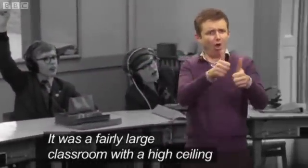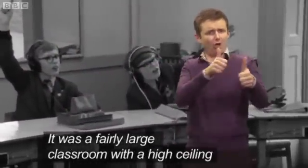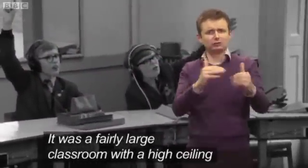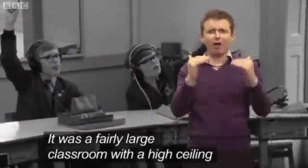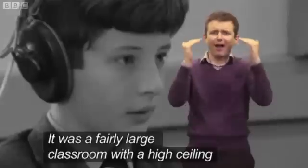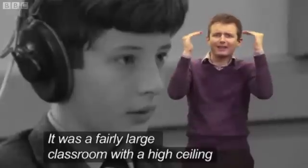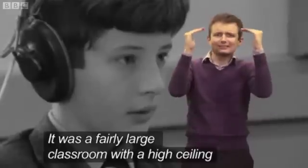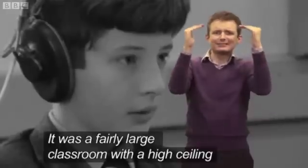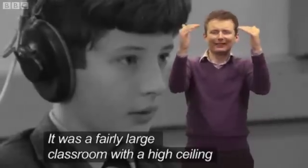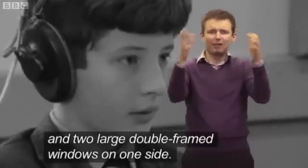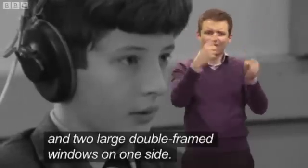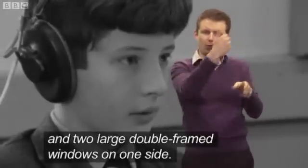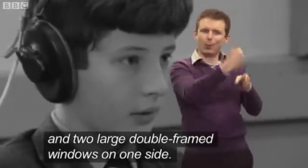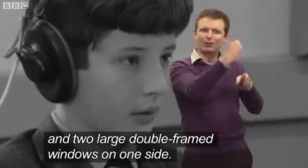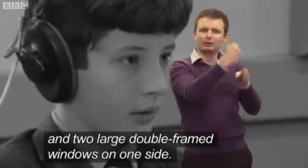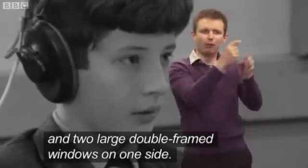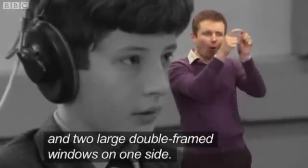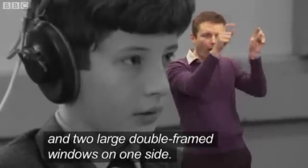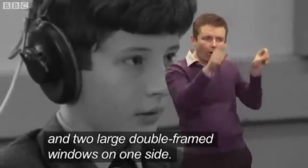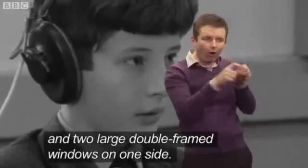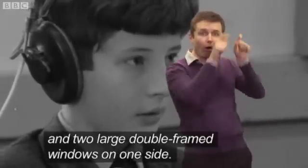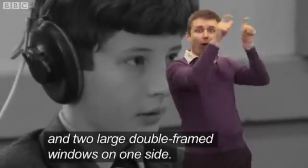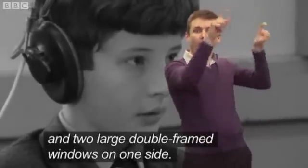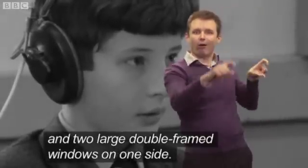ceiling and two large double-framed windows on one side.